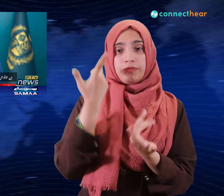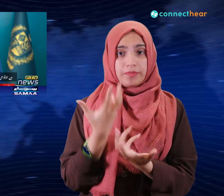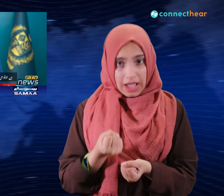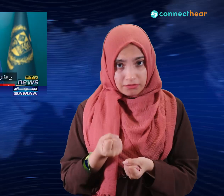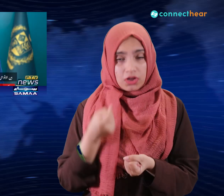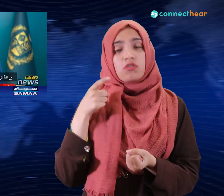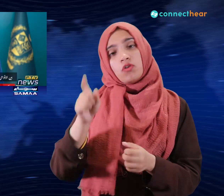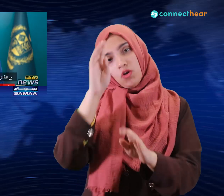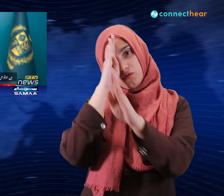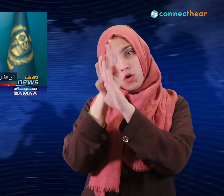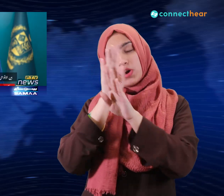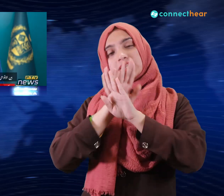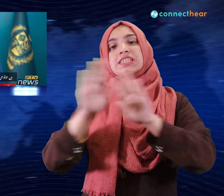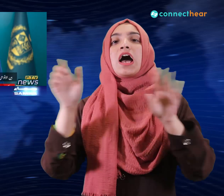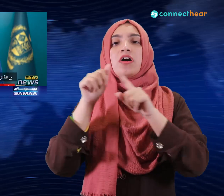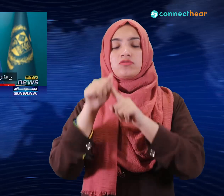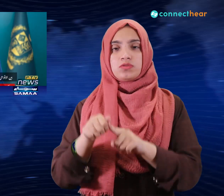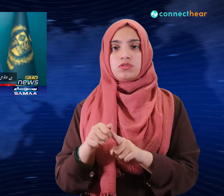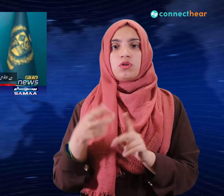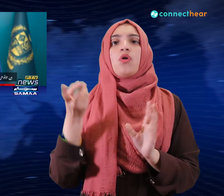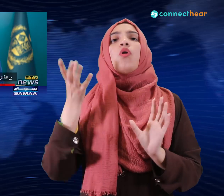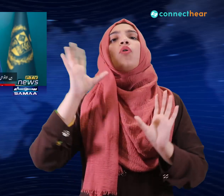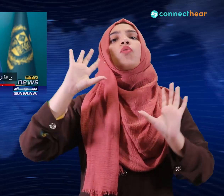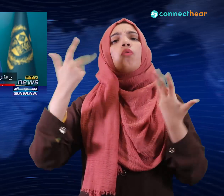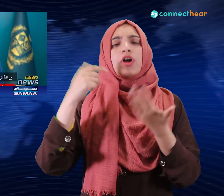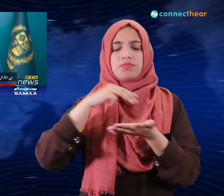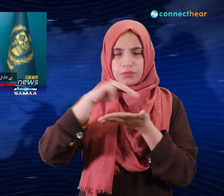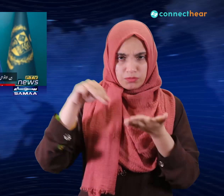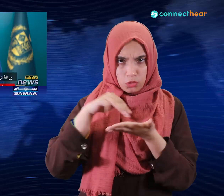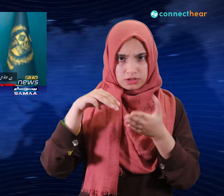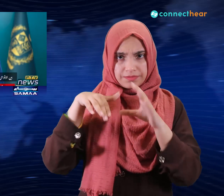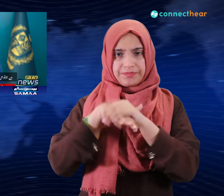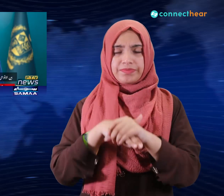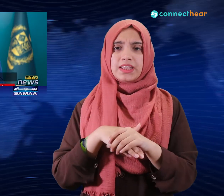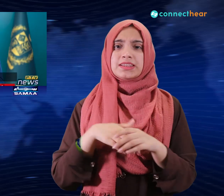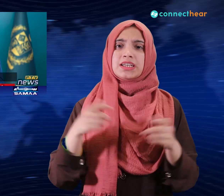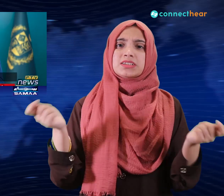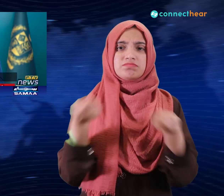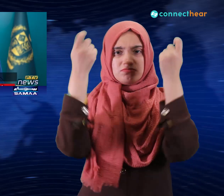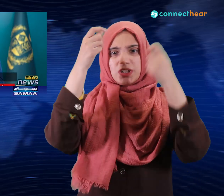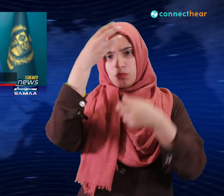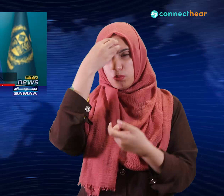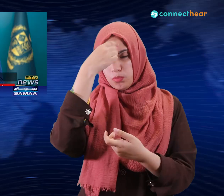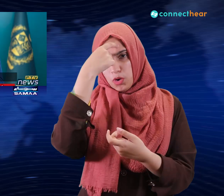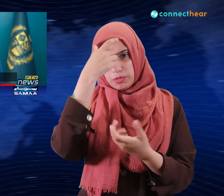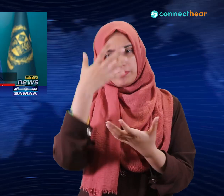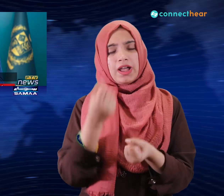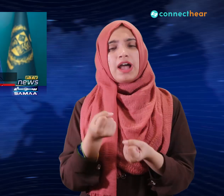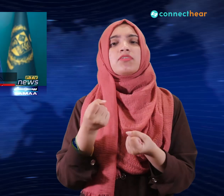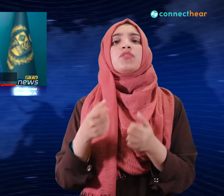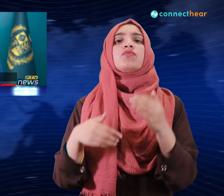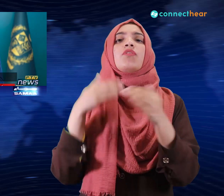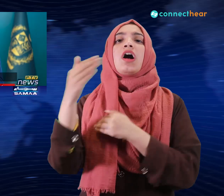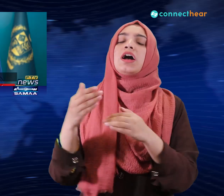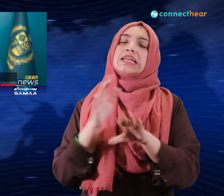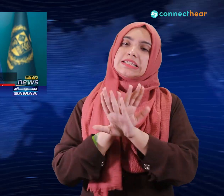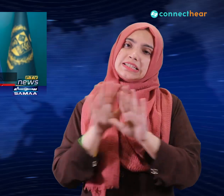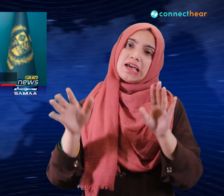all developing countries with equitable and preferential access to global markets.